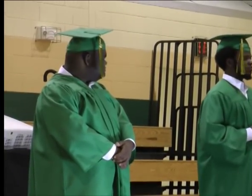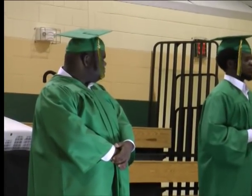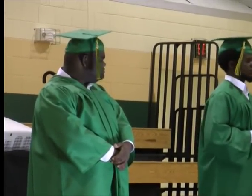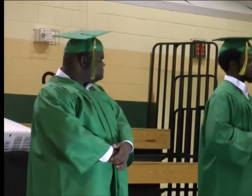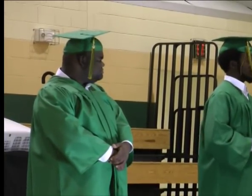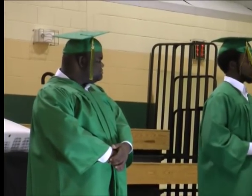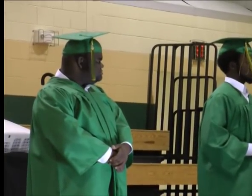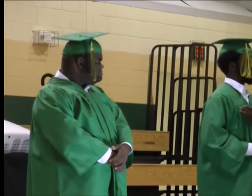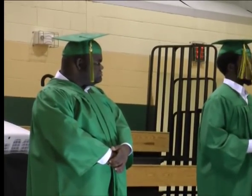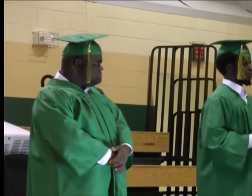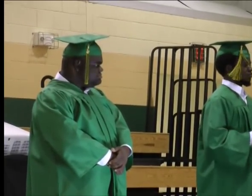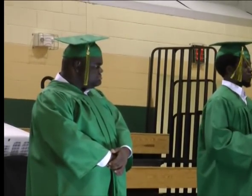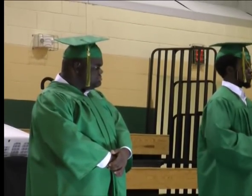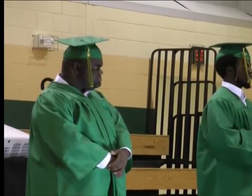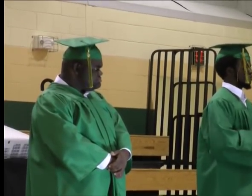to our graduation.